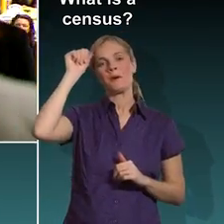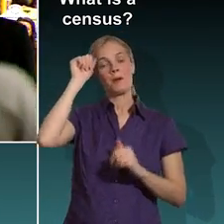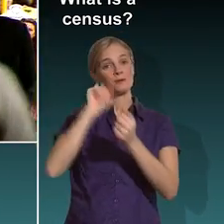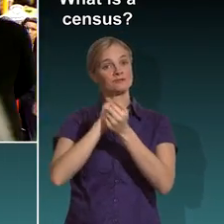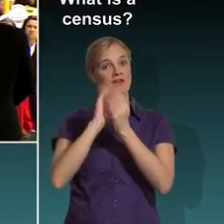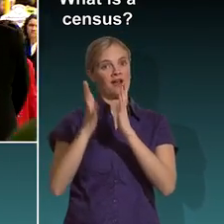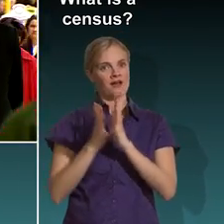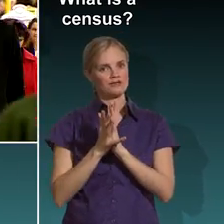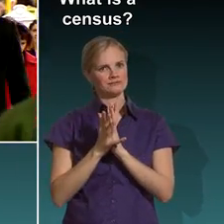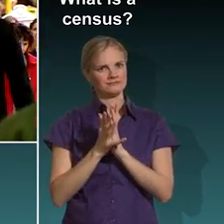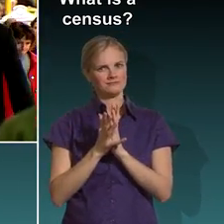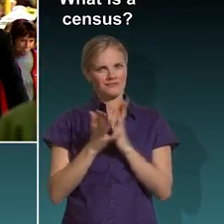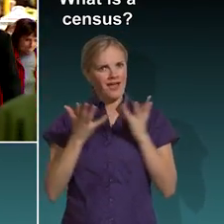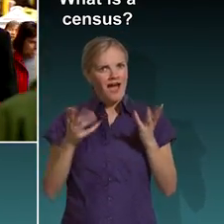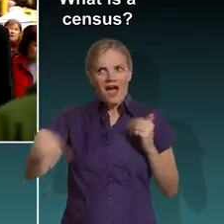Zealand Sign Language?